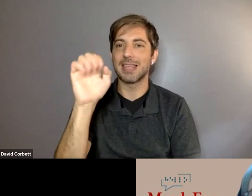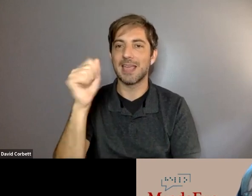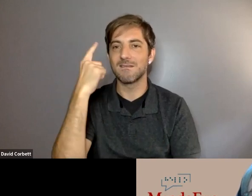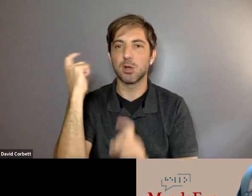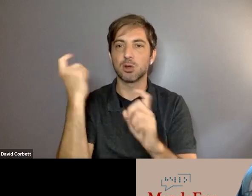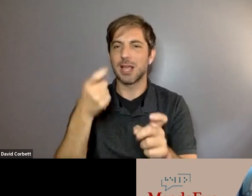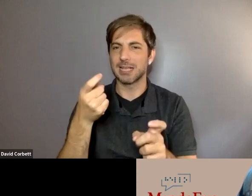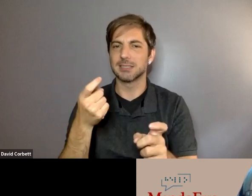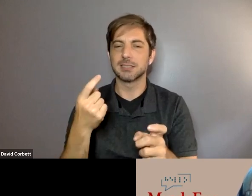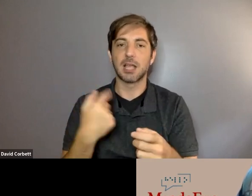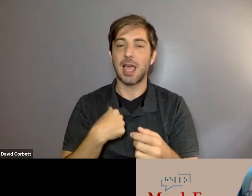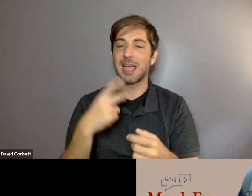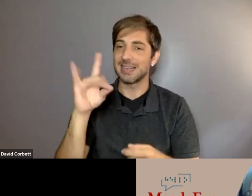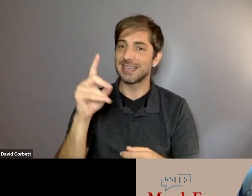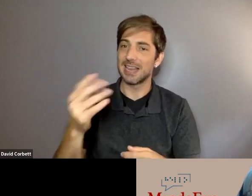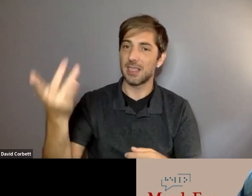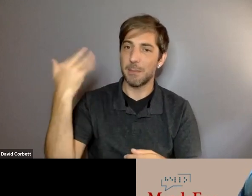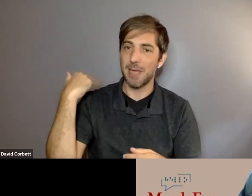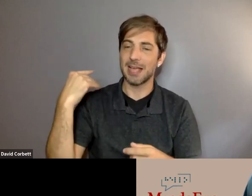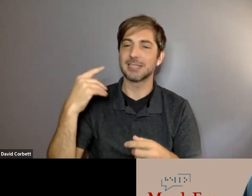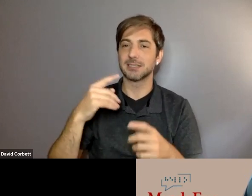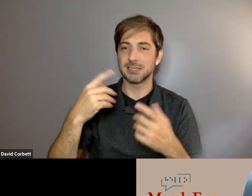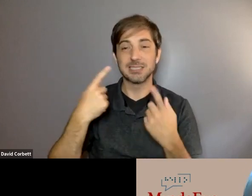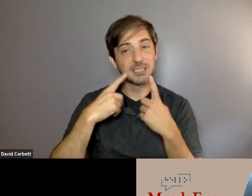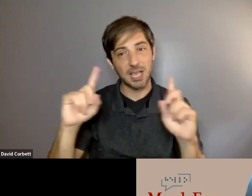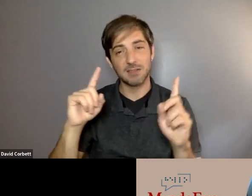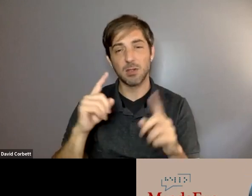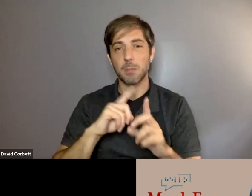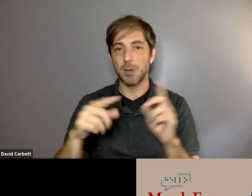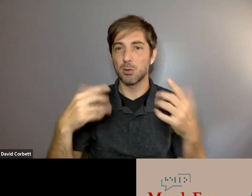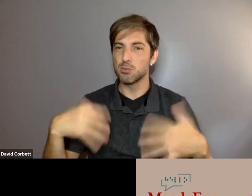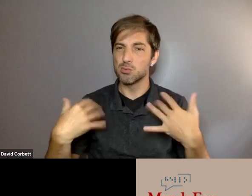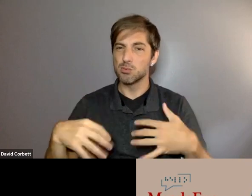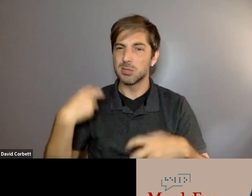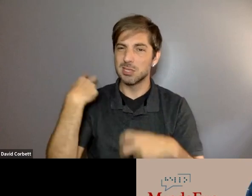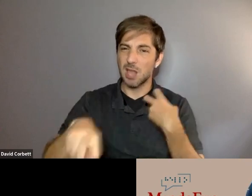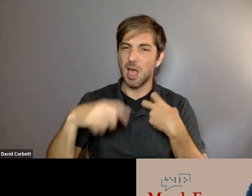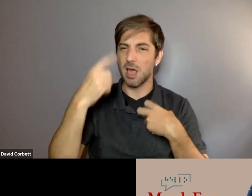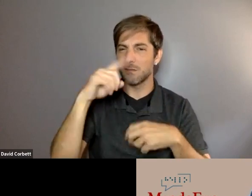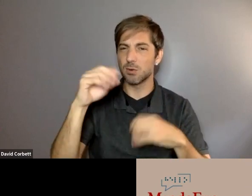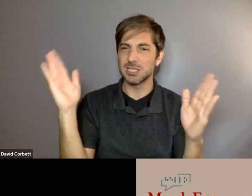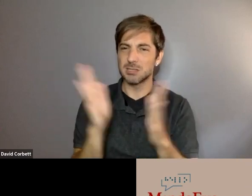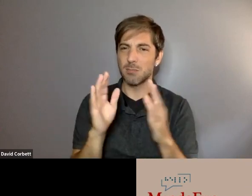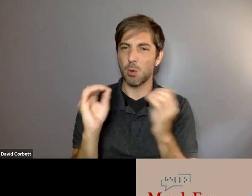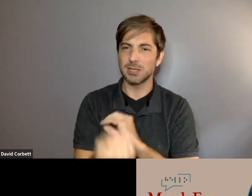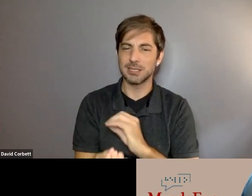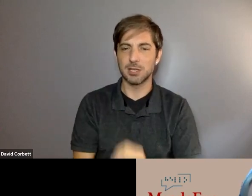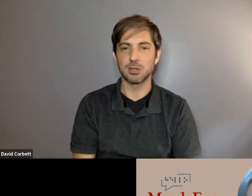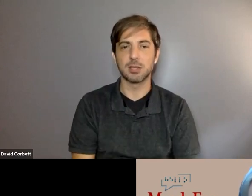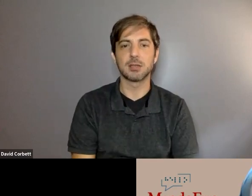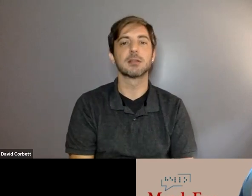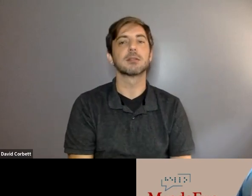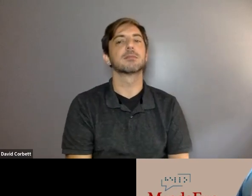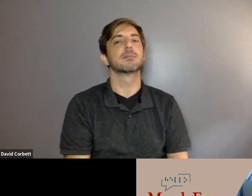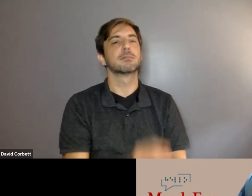and mostly been successful, but it is a bit daunting for small organizations. Yeah, I